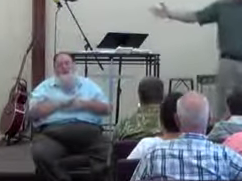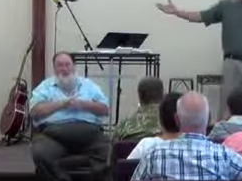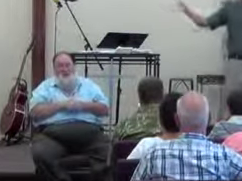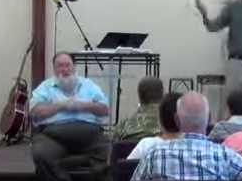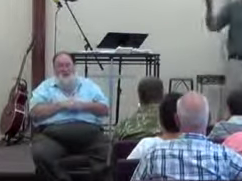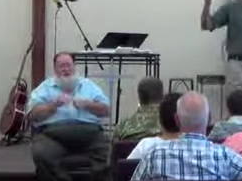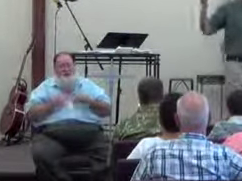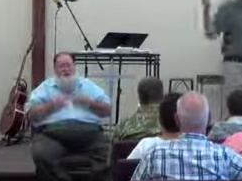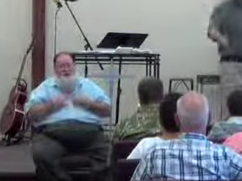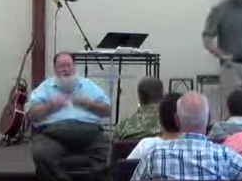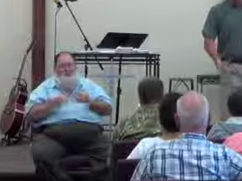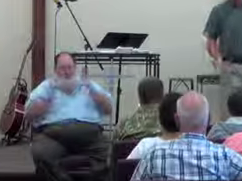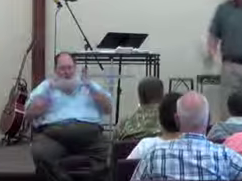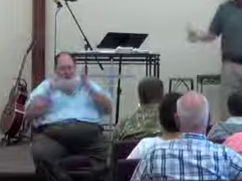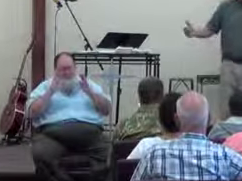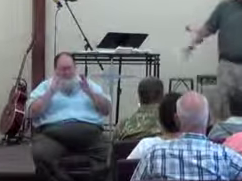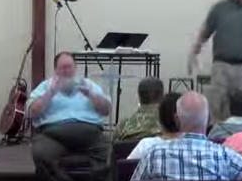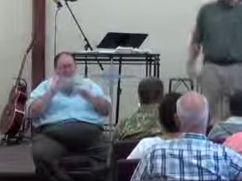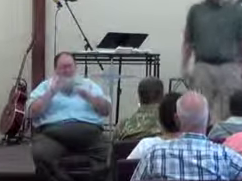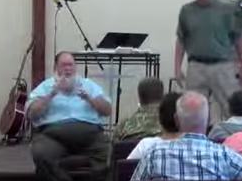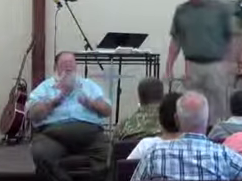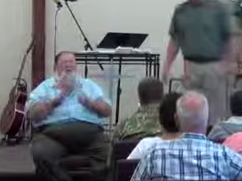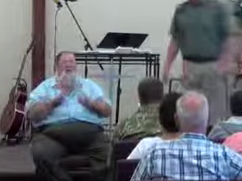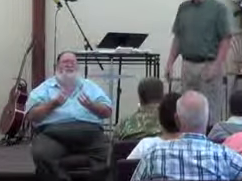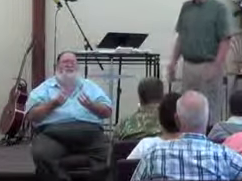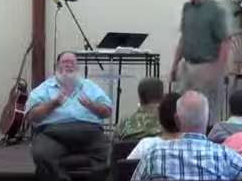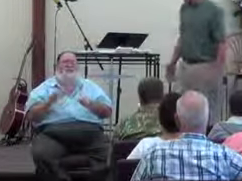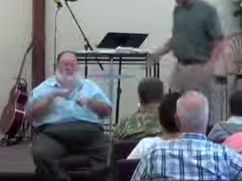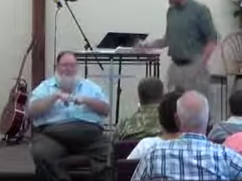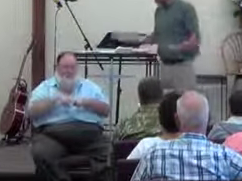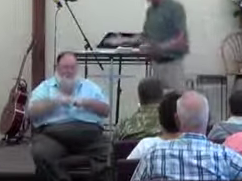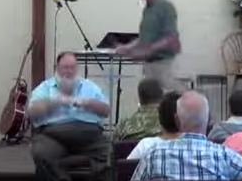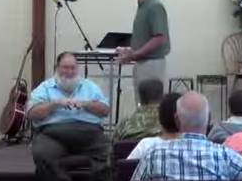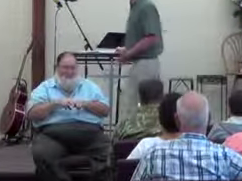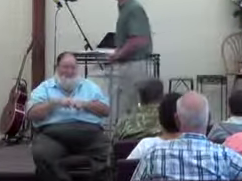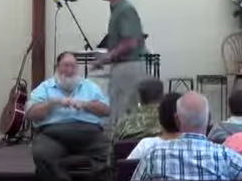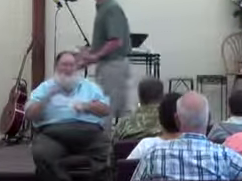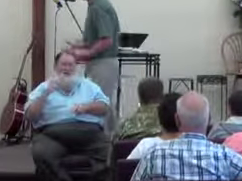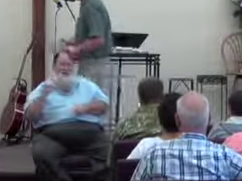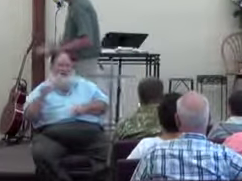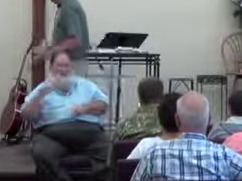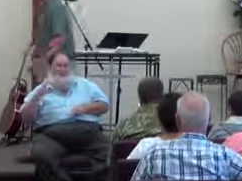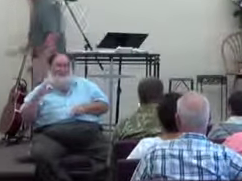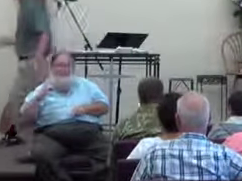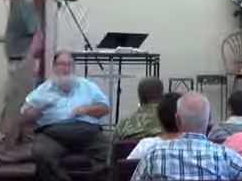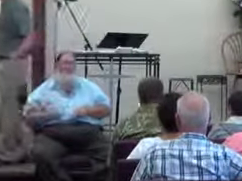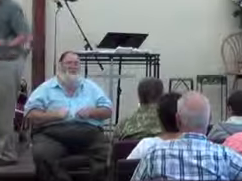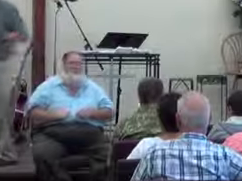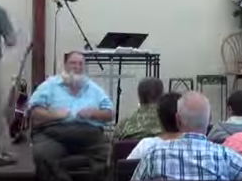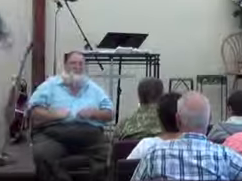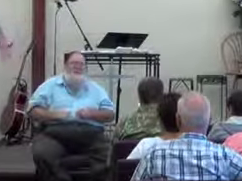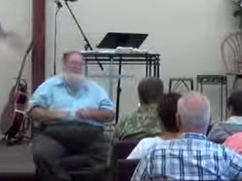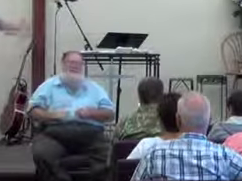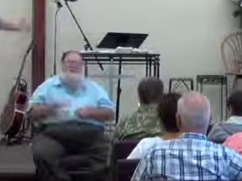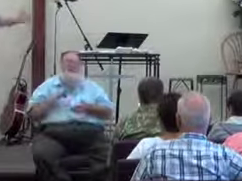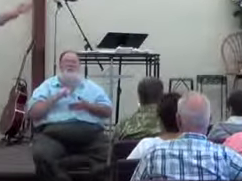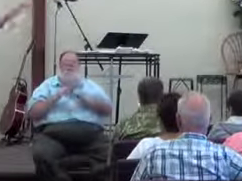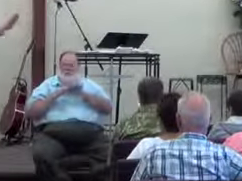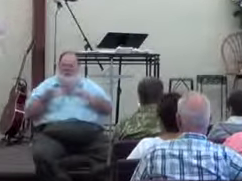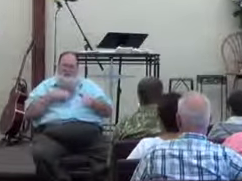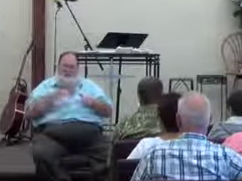have these wonderful soft chairs and this air conditioning that blessed us enough that we could be in His presence